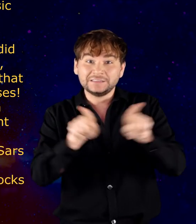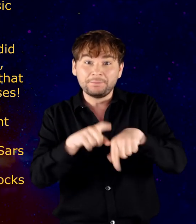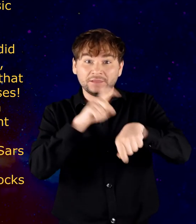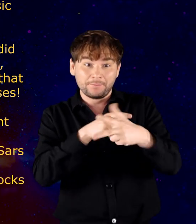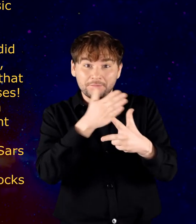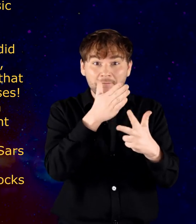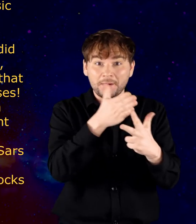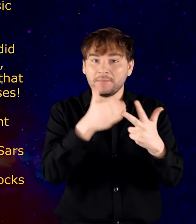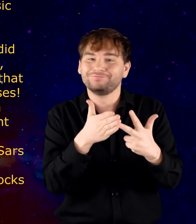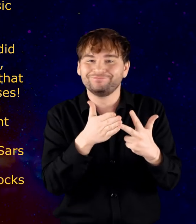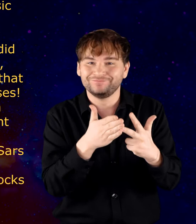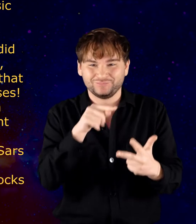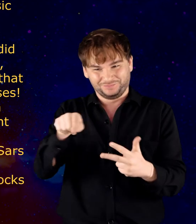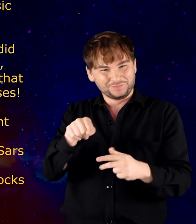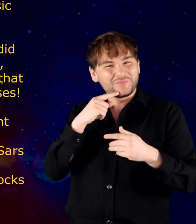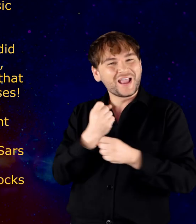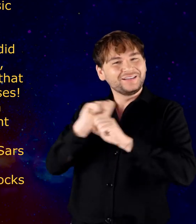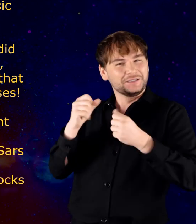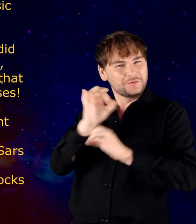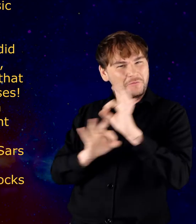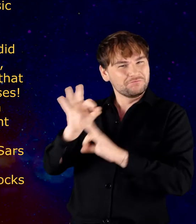And those were put in the freezer.